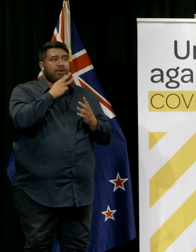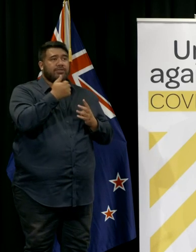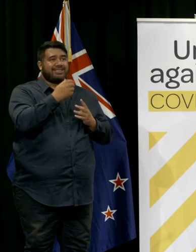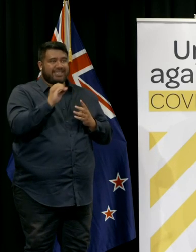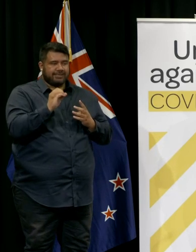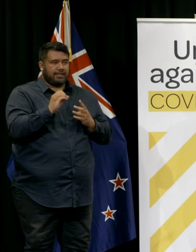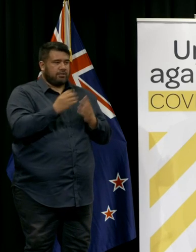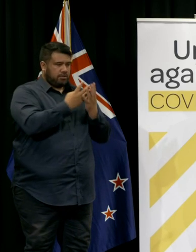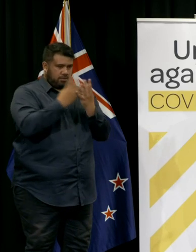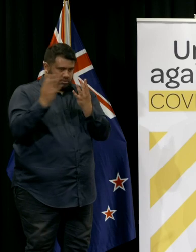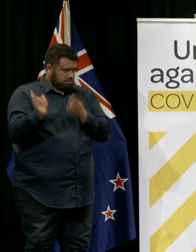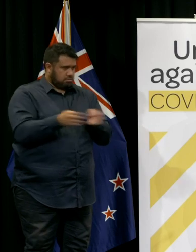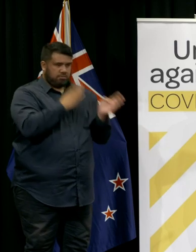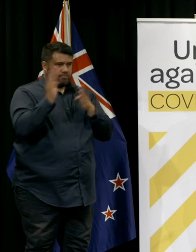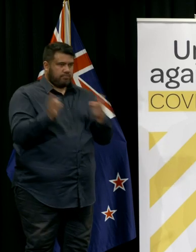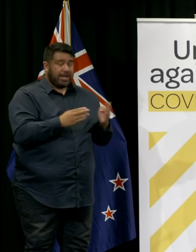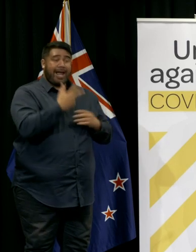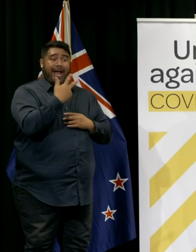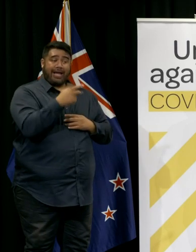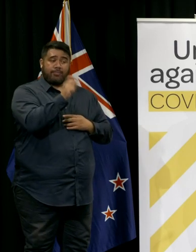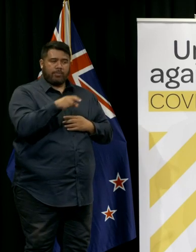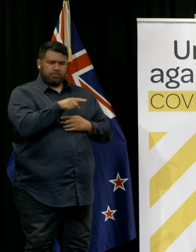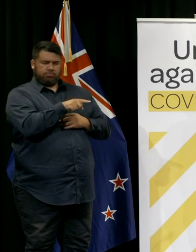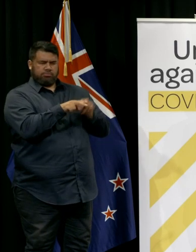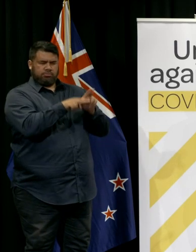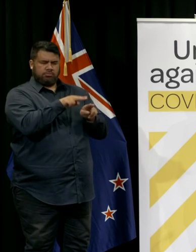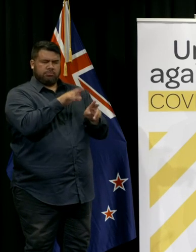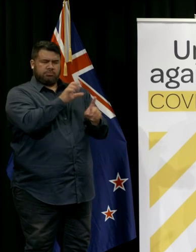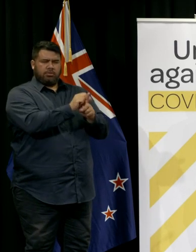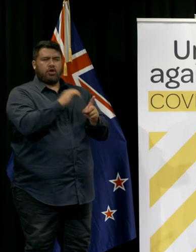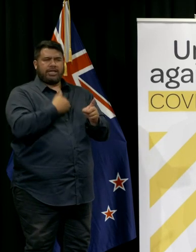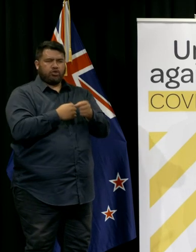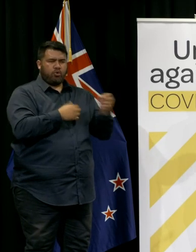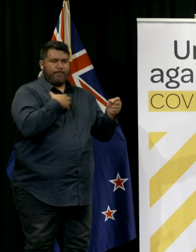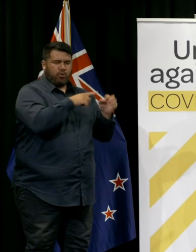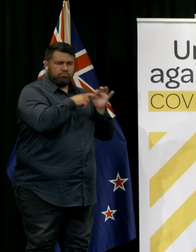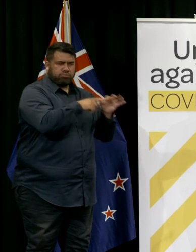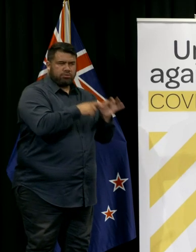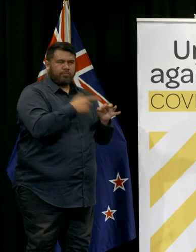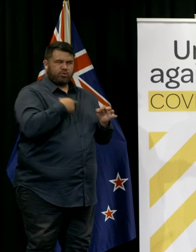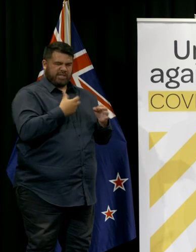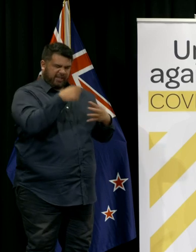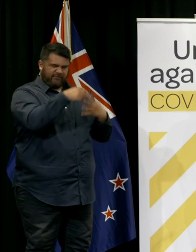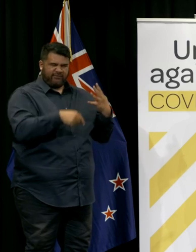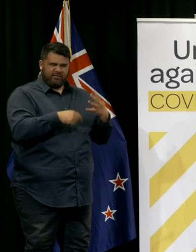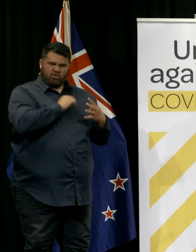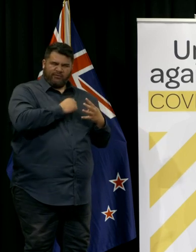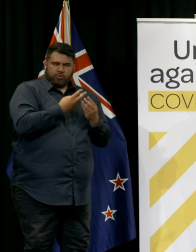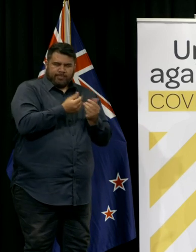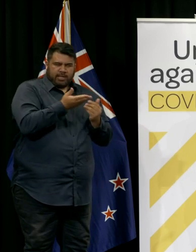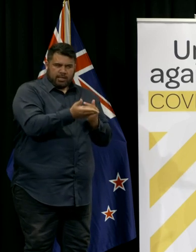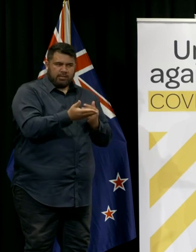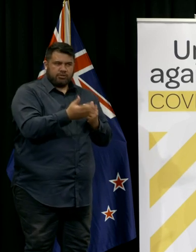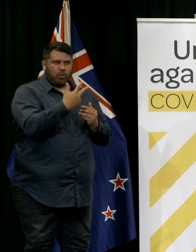of those had symptoms that needed to be looked at. So those 8 have been put into